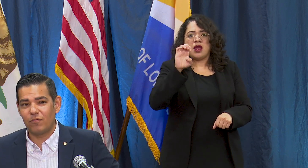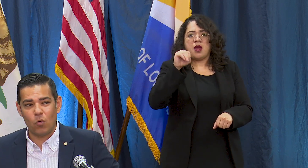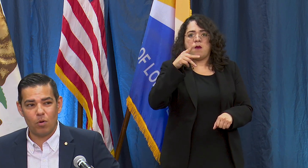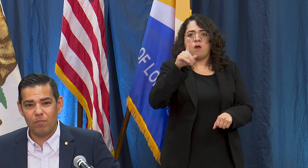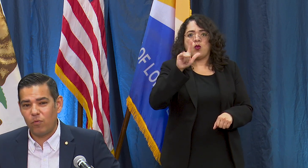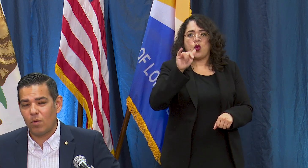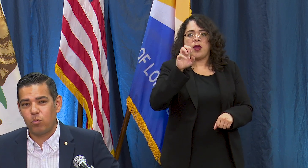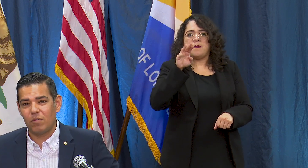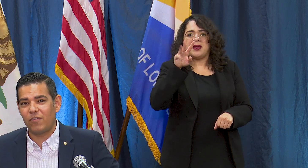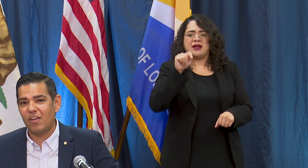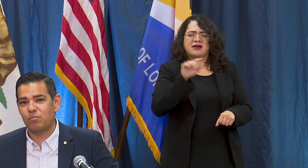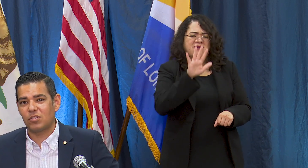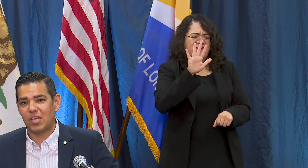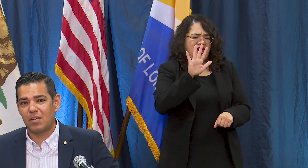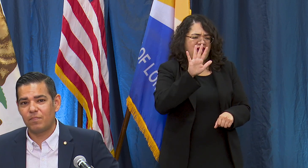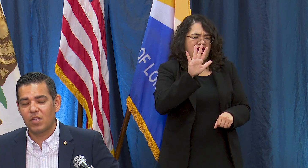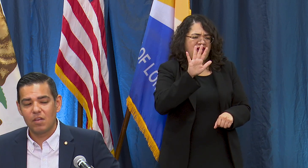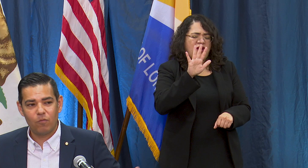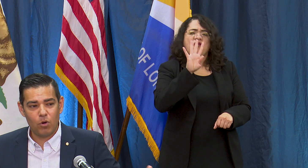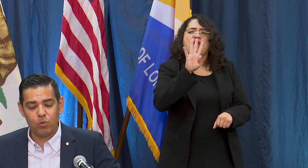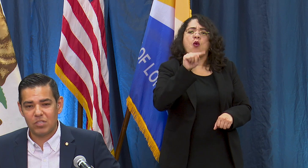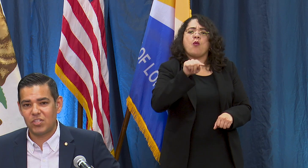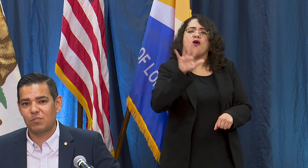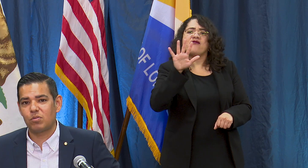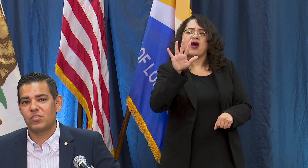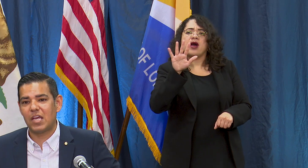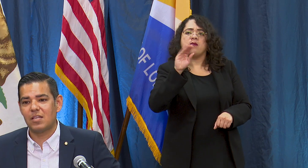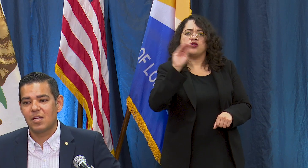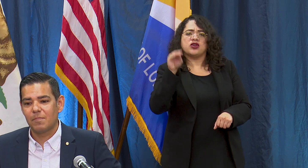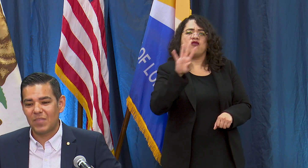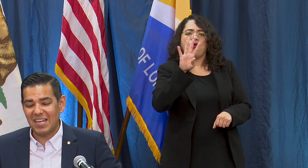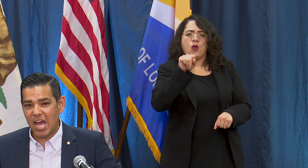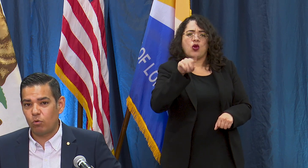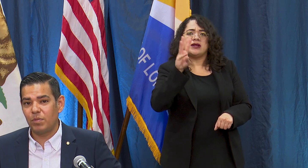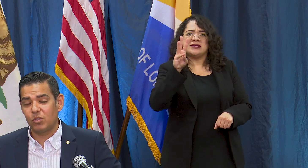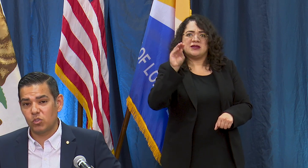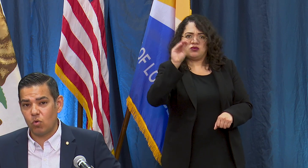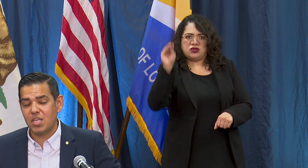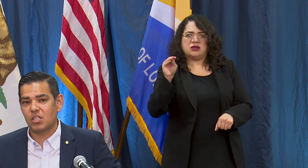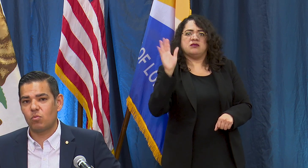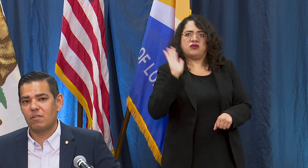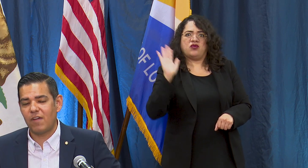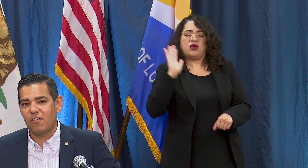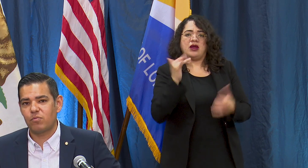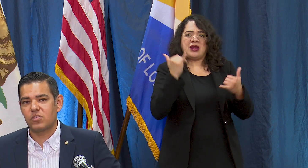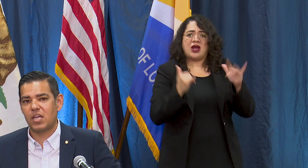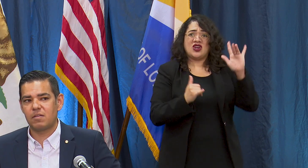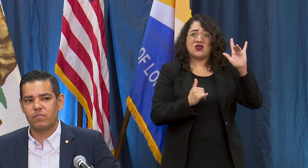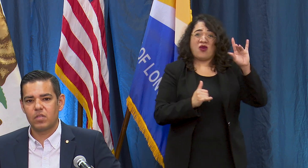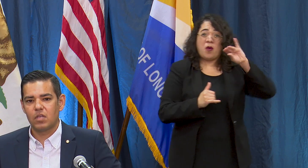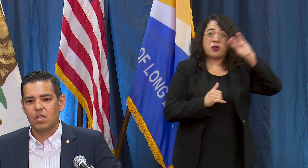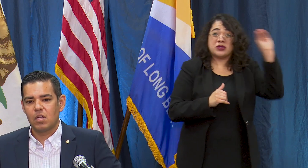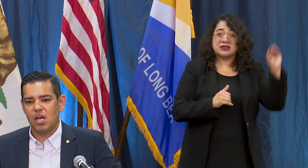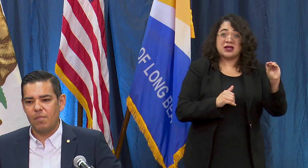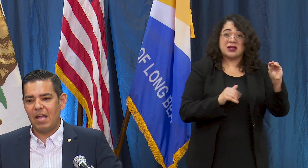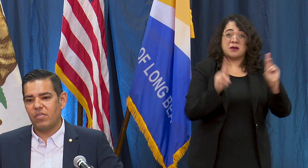5%, 4.5%, 4.6%, and now we're between 20 and 25%.